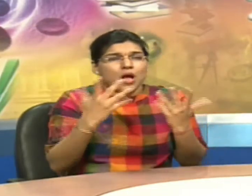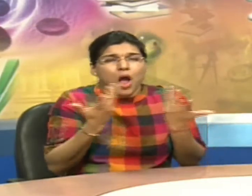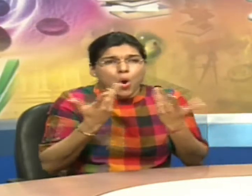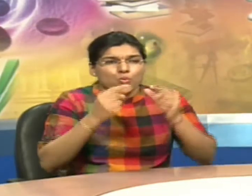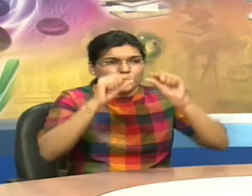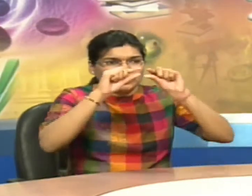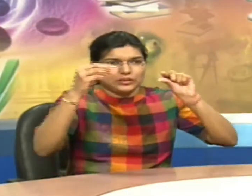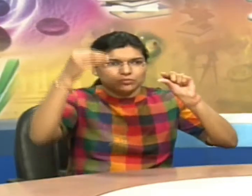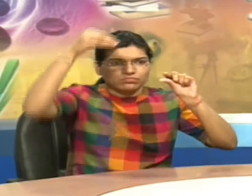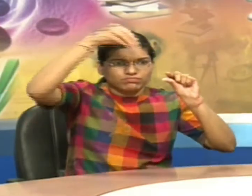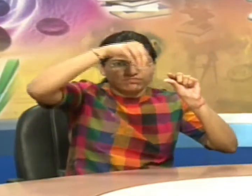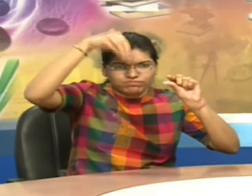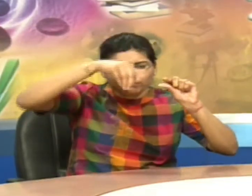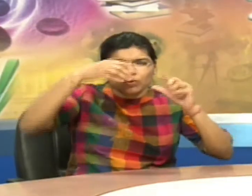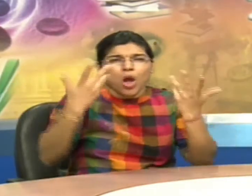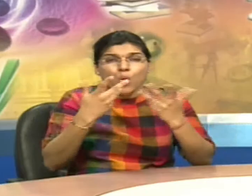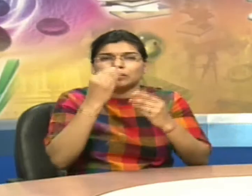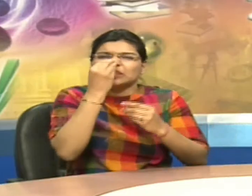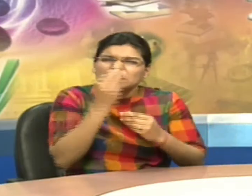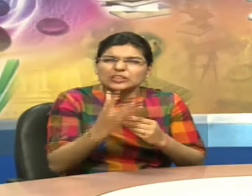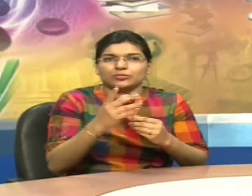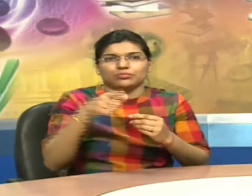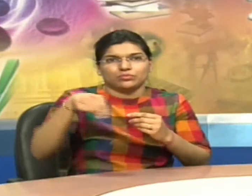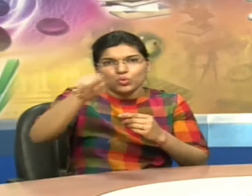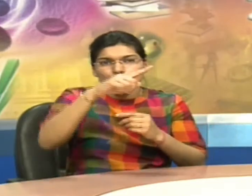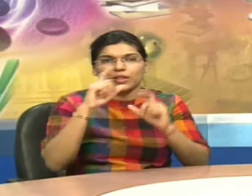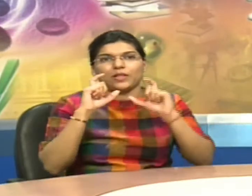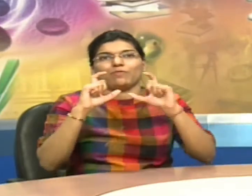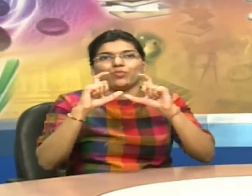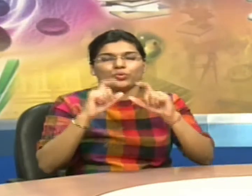Now you all think how we put do